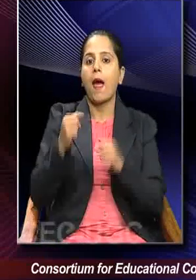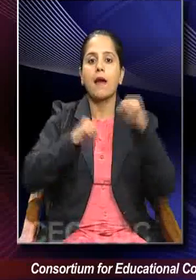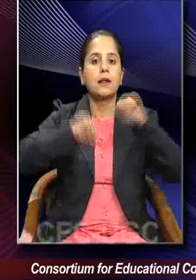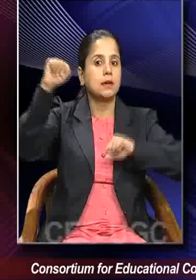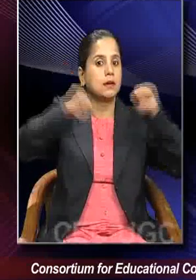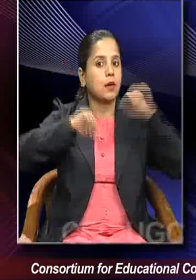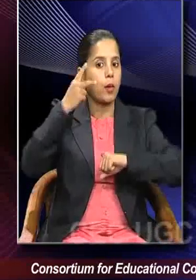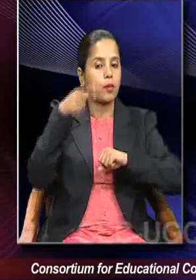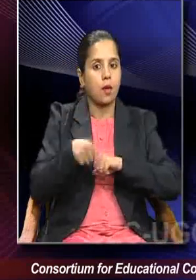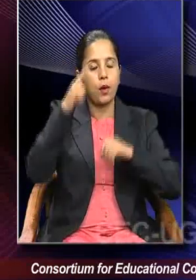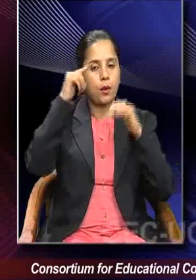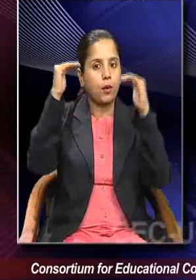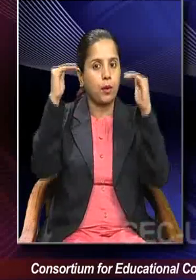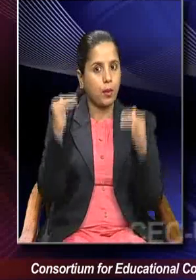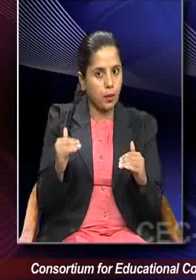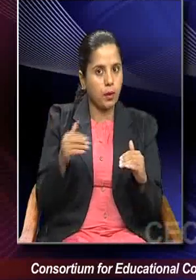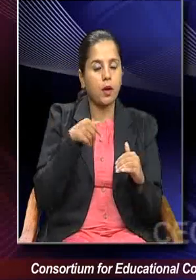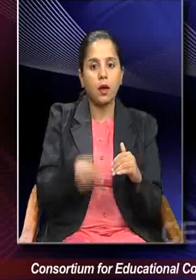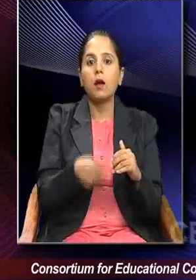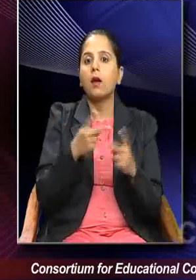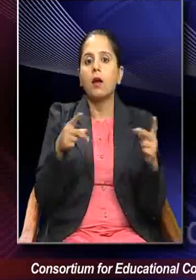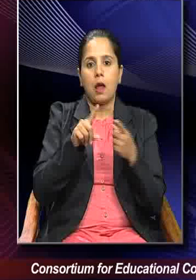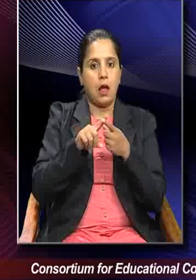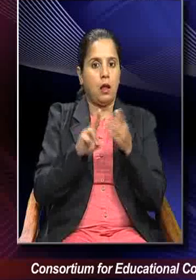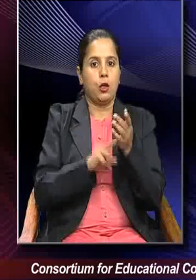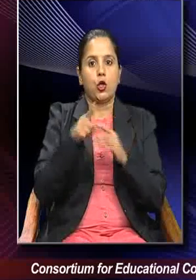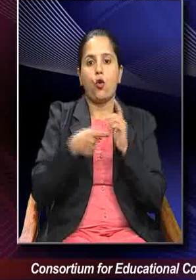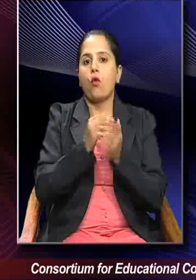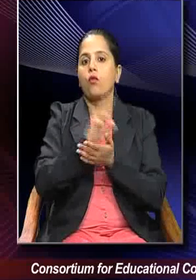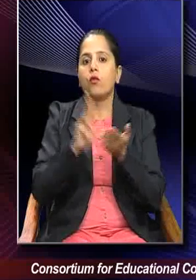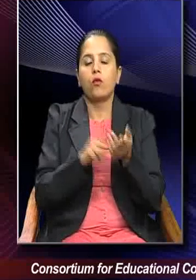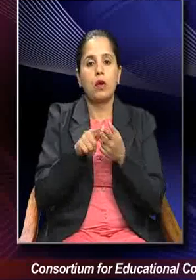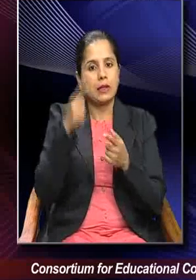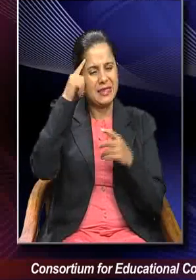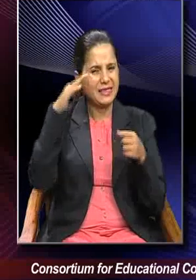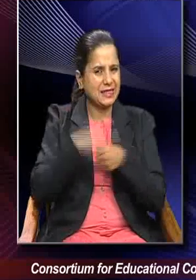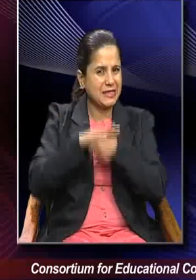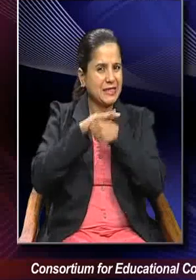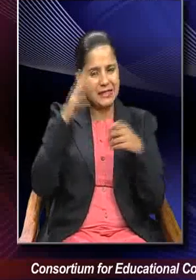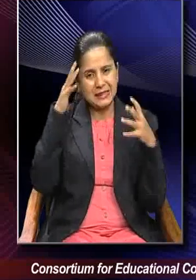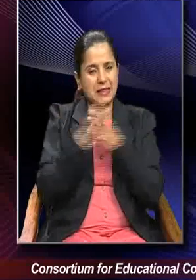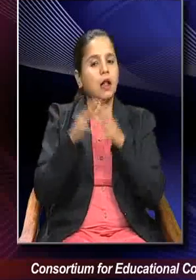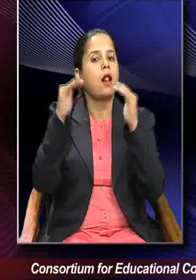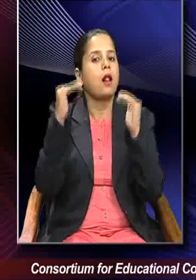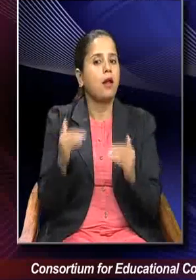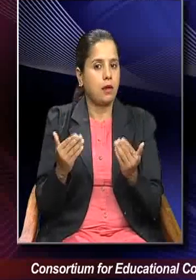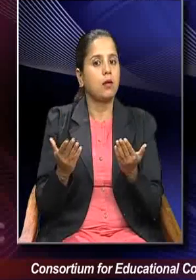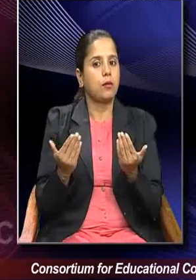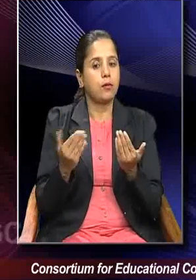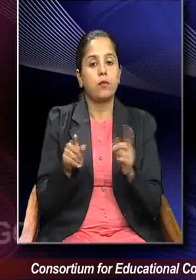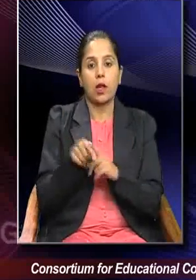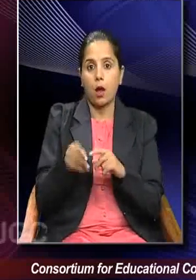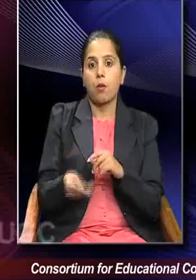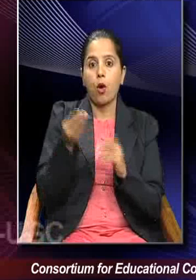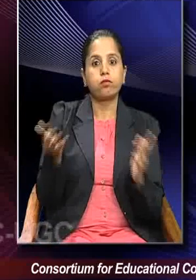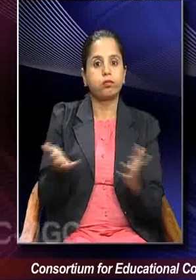exercise releases endorphins, lower the stress levels, and also elevate